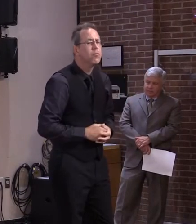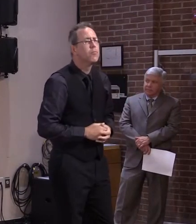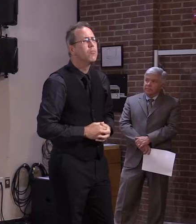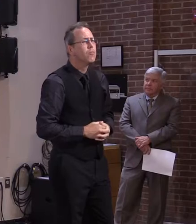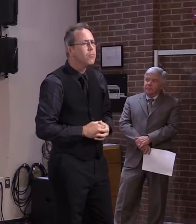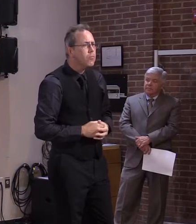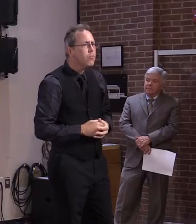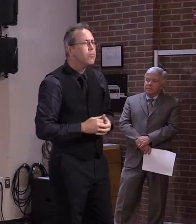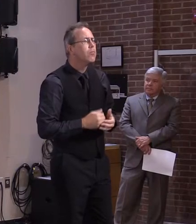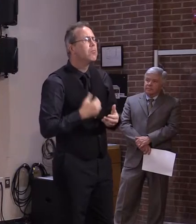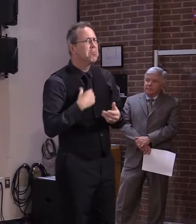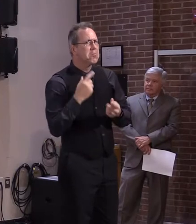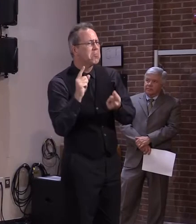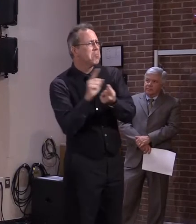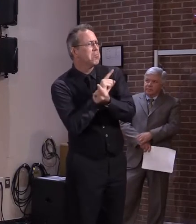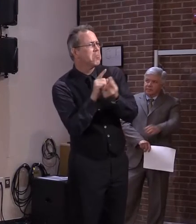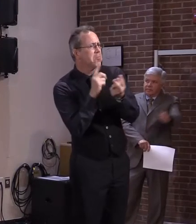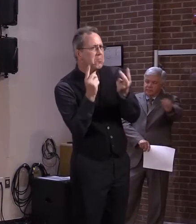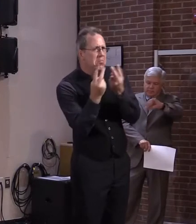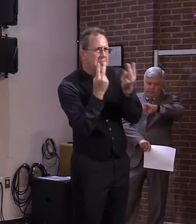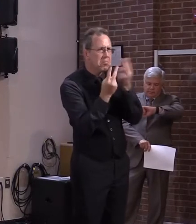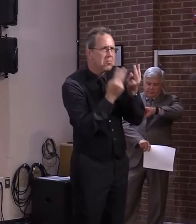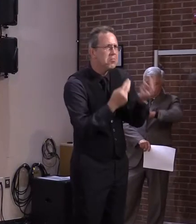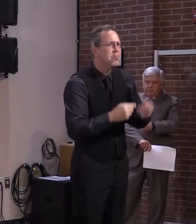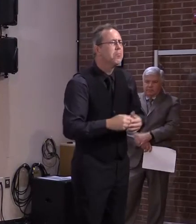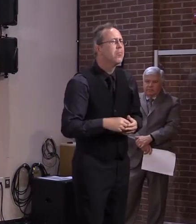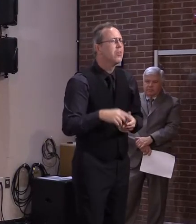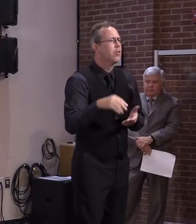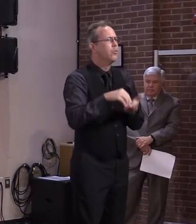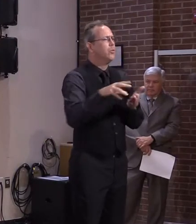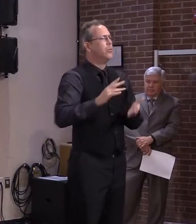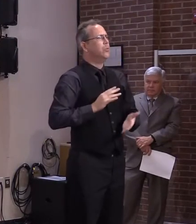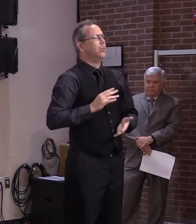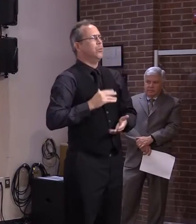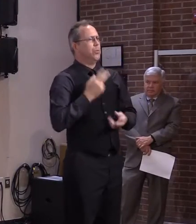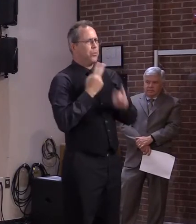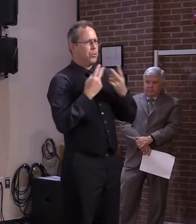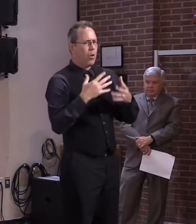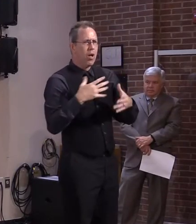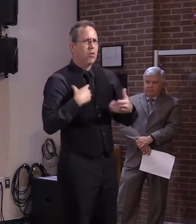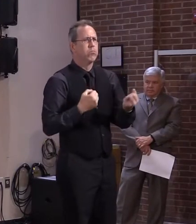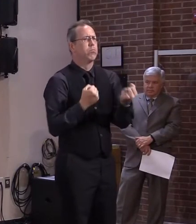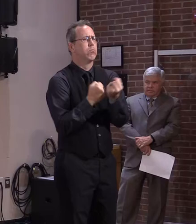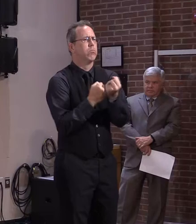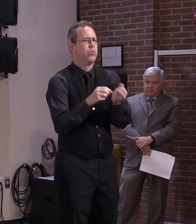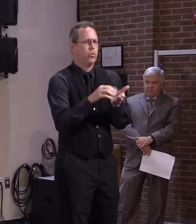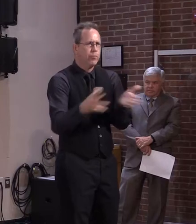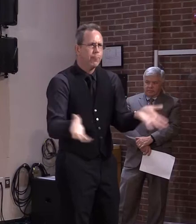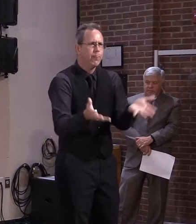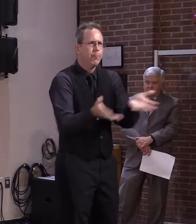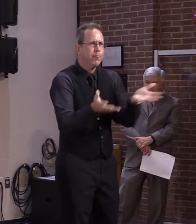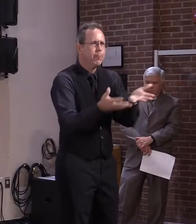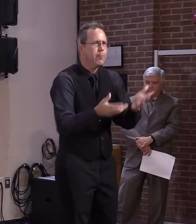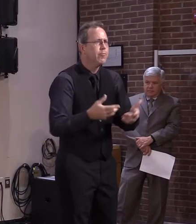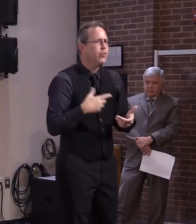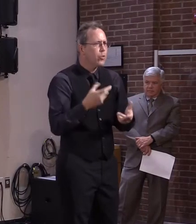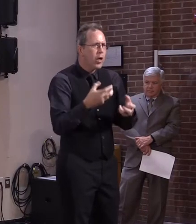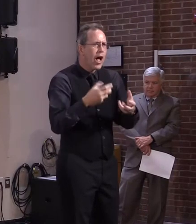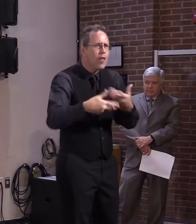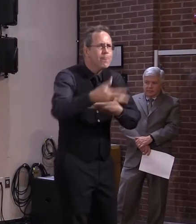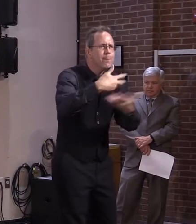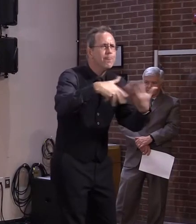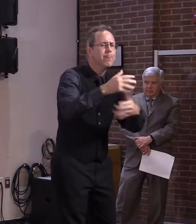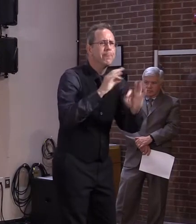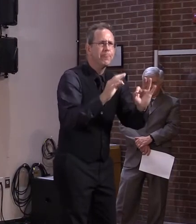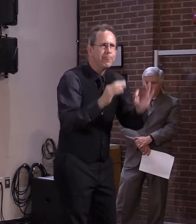school. Our school nurses have been the real heroes of our pandemic response in education. But thinking about all those activities,